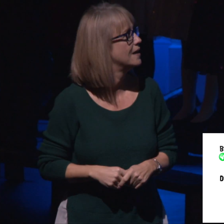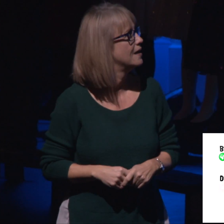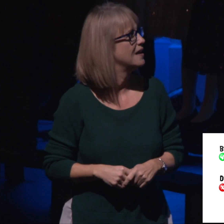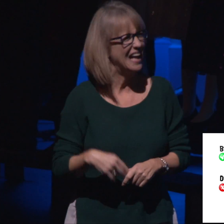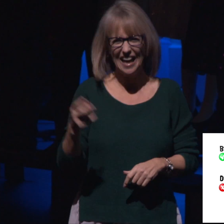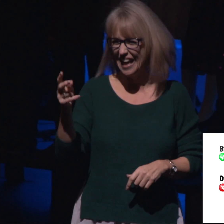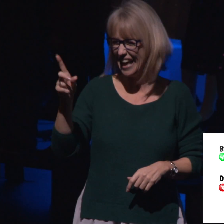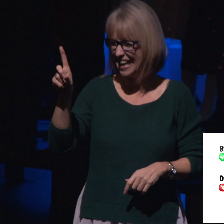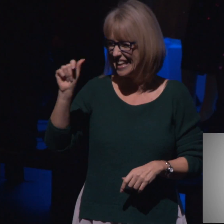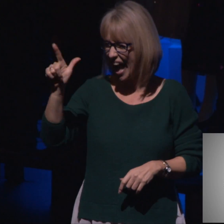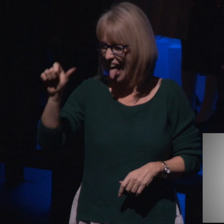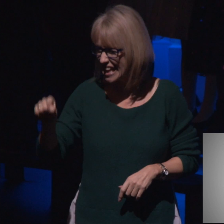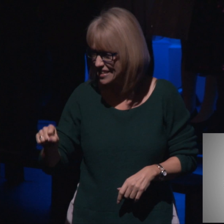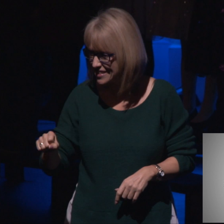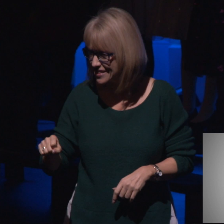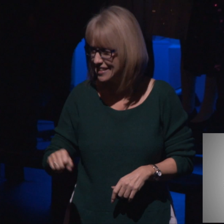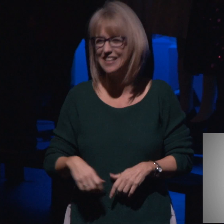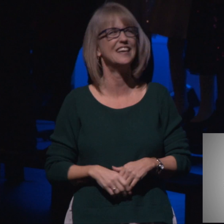Dallas?